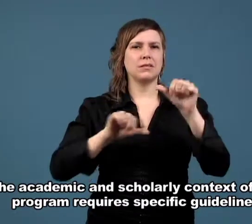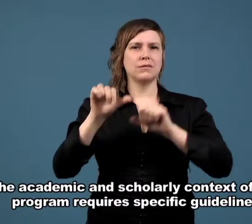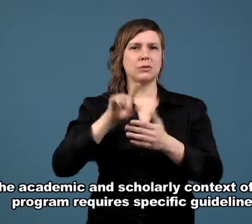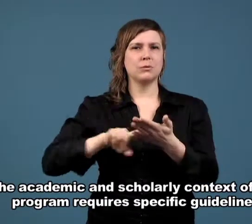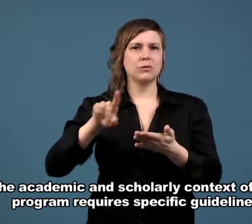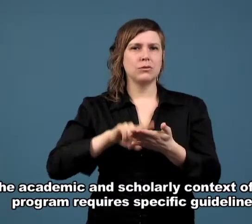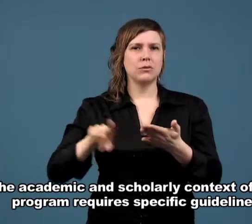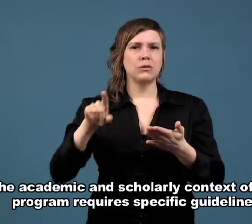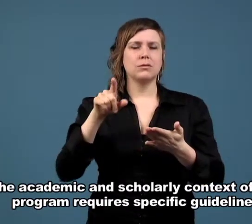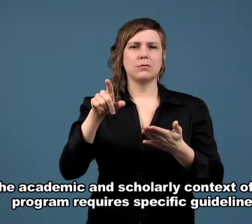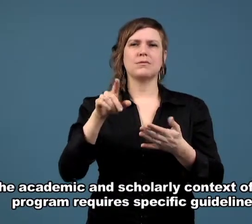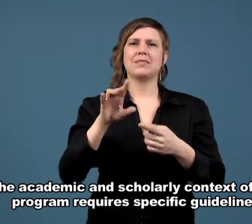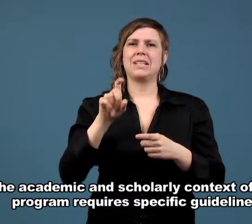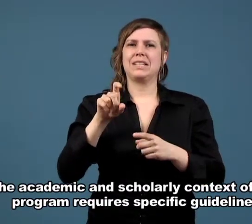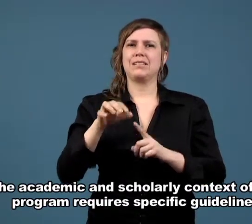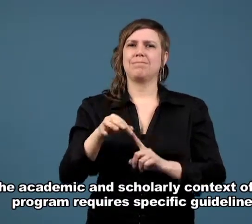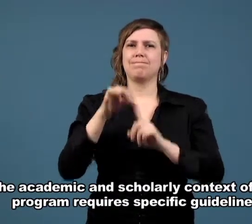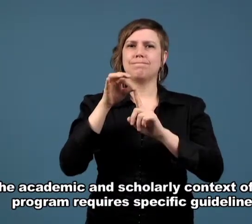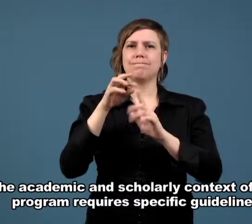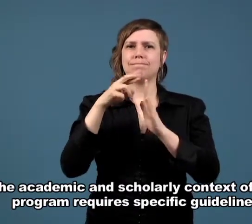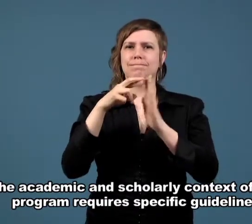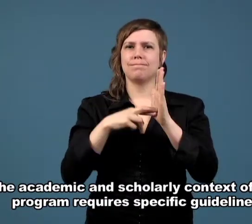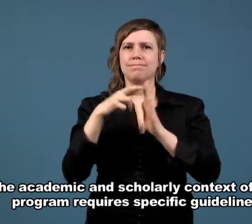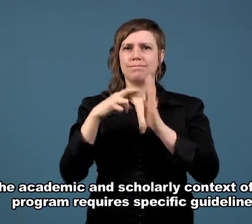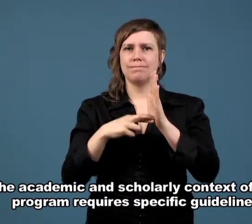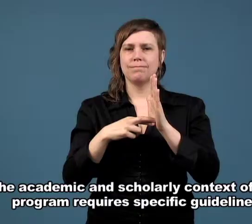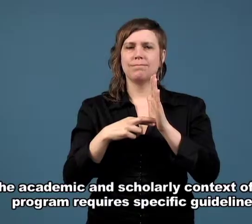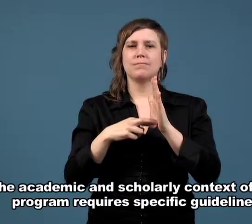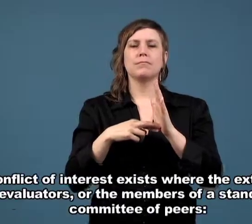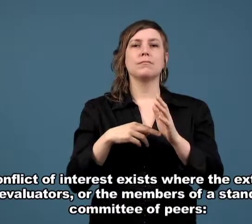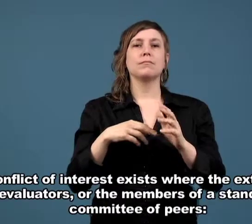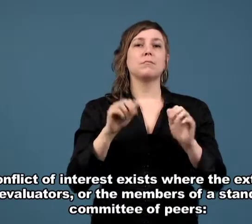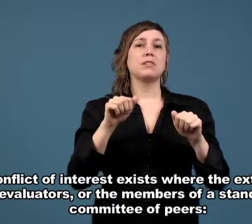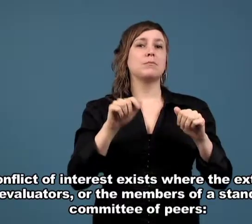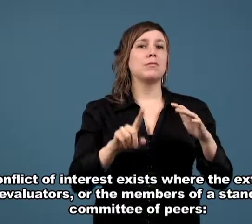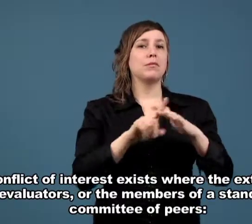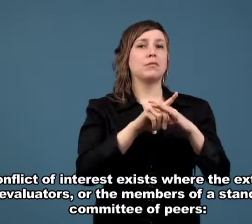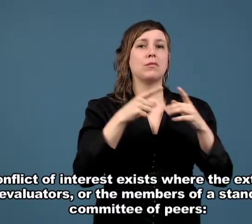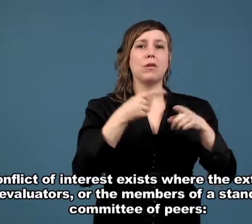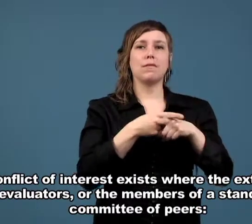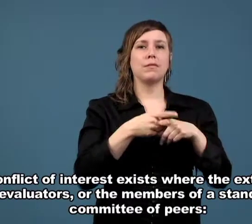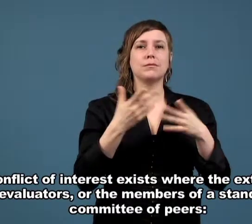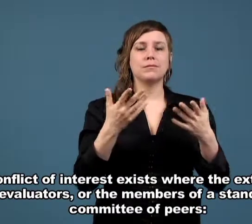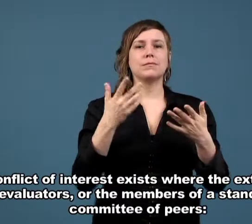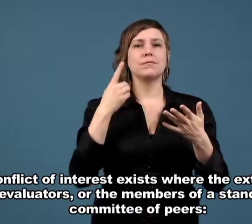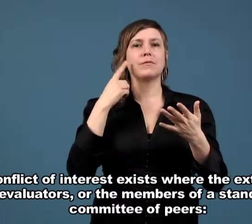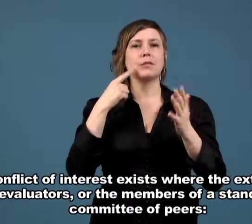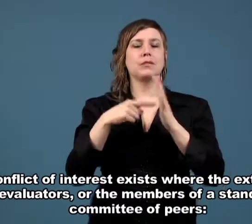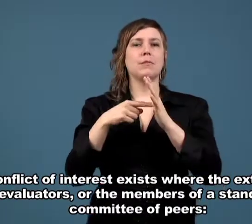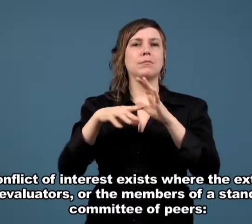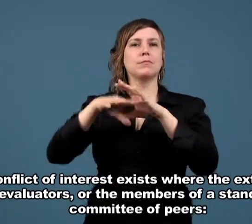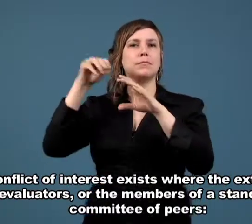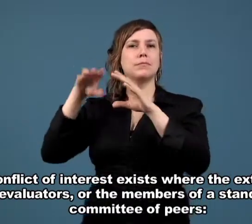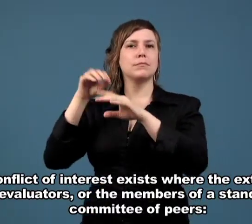scholarly context of this program requires specific guidelines. Conflict of interest exists where the